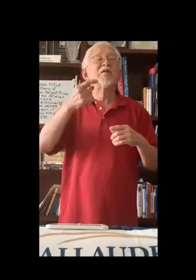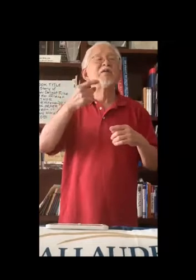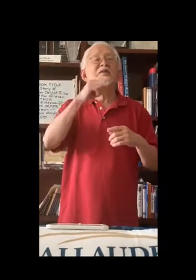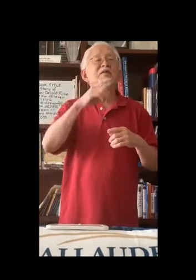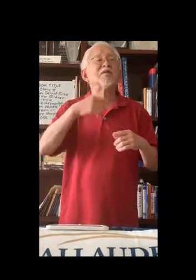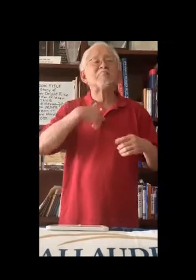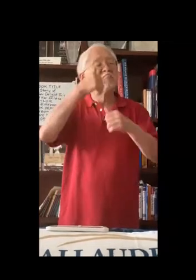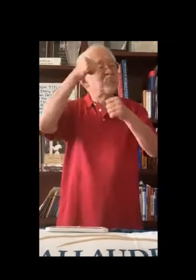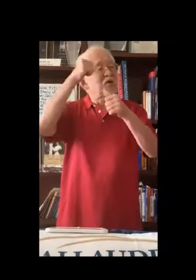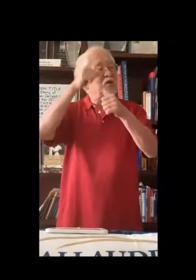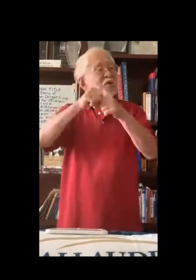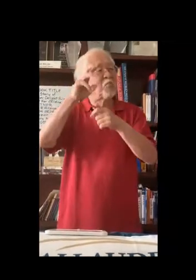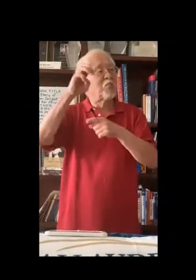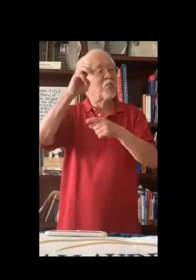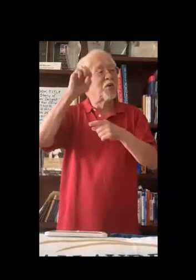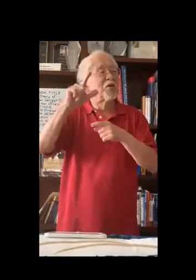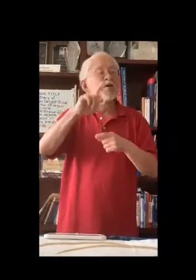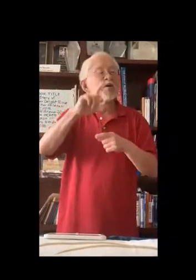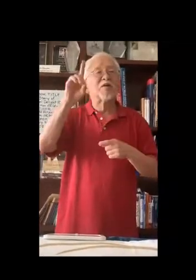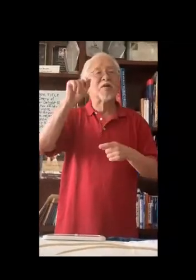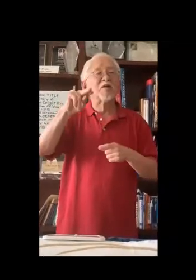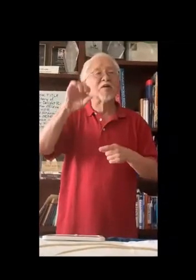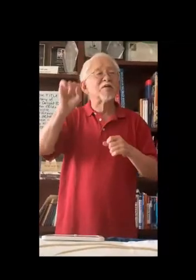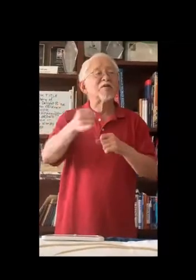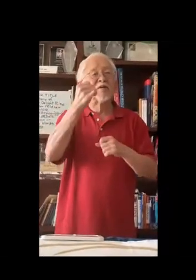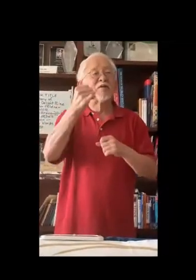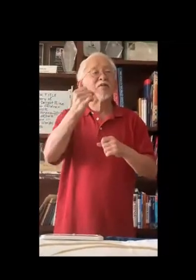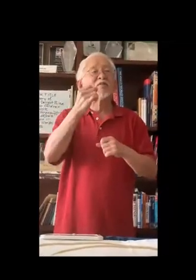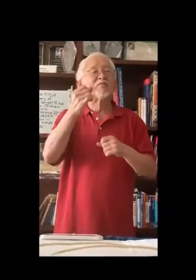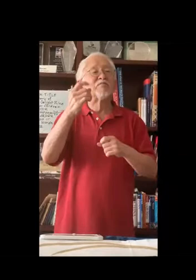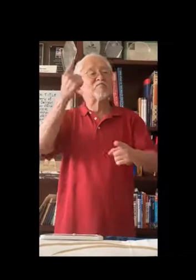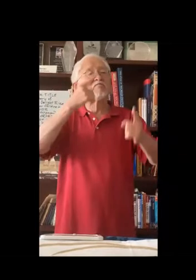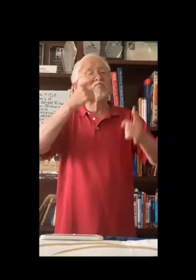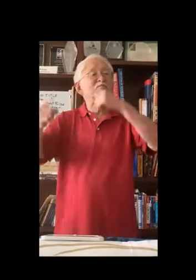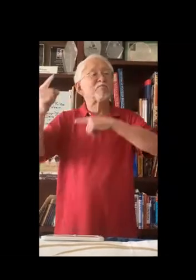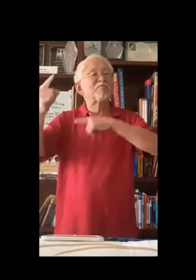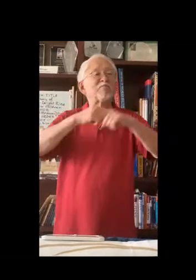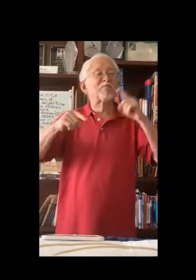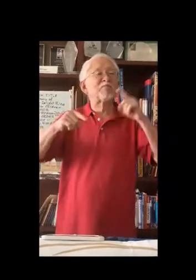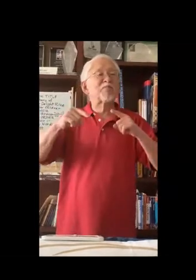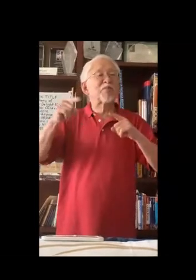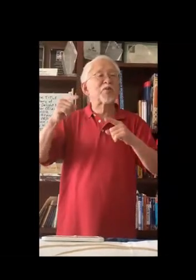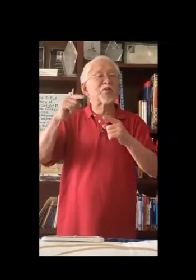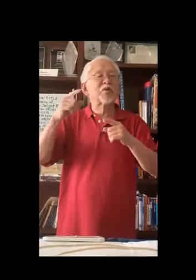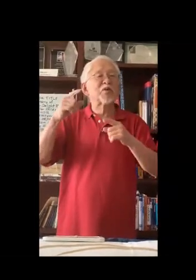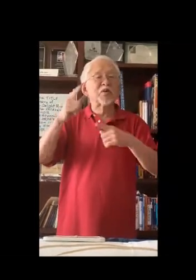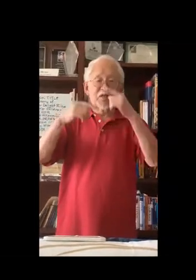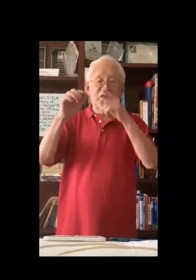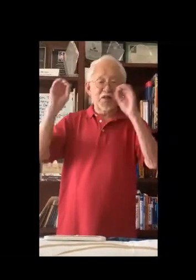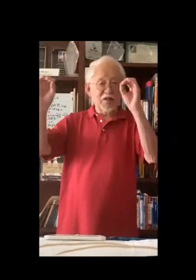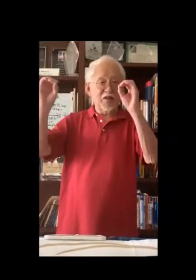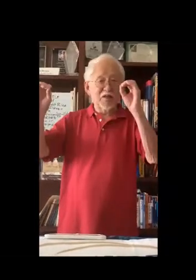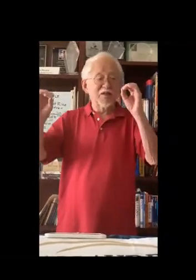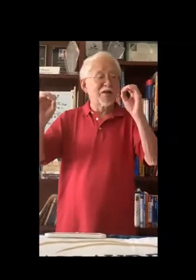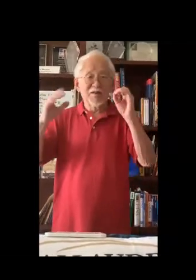I understand. I remember well Dan's signing,